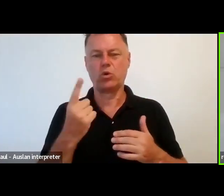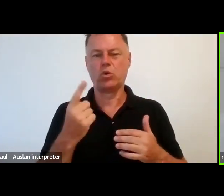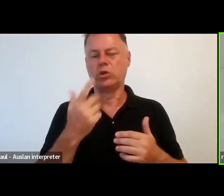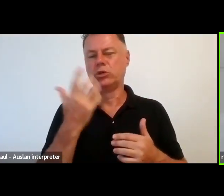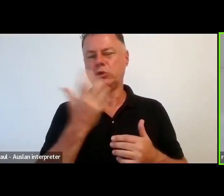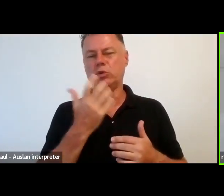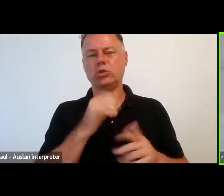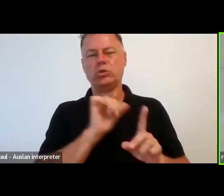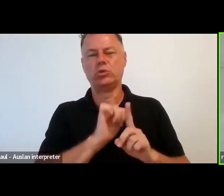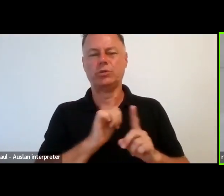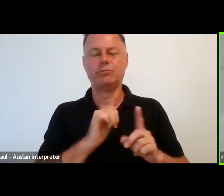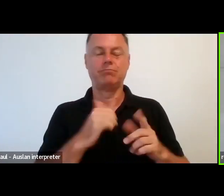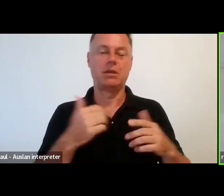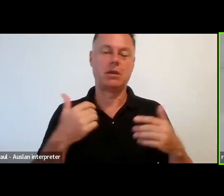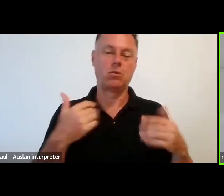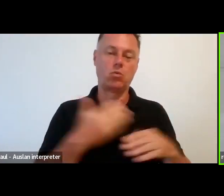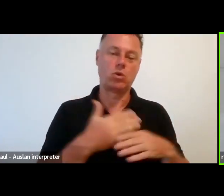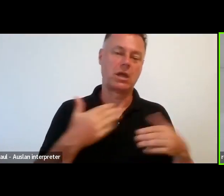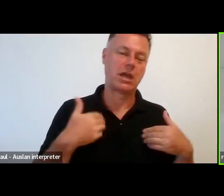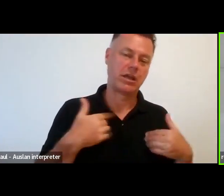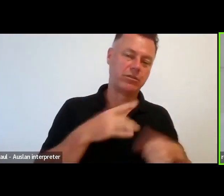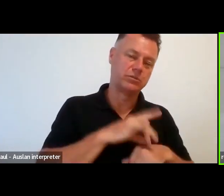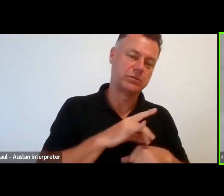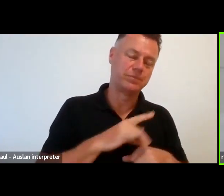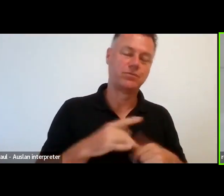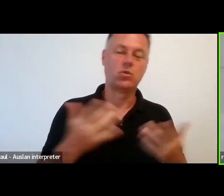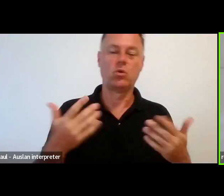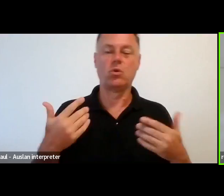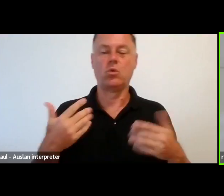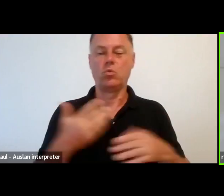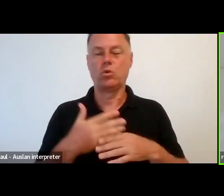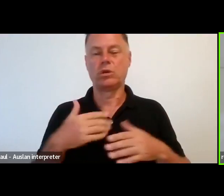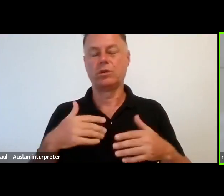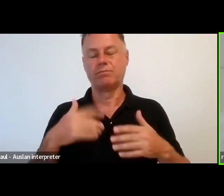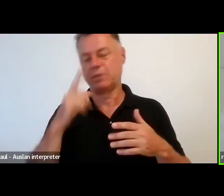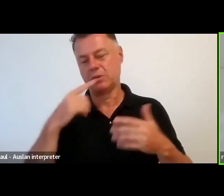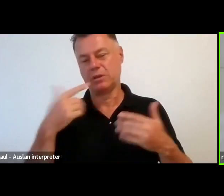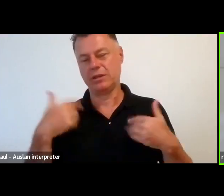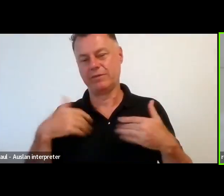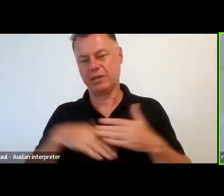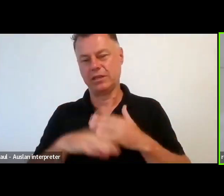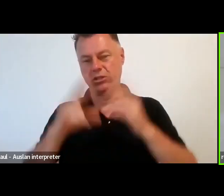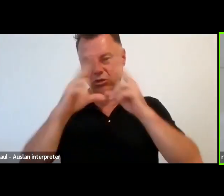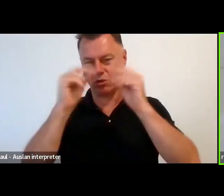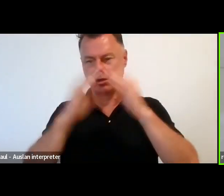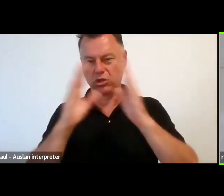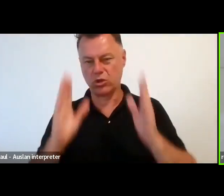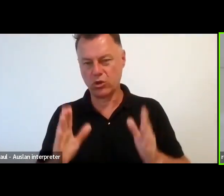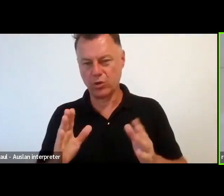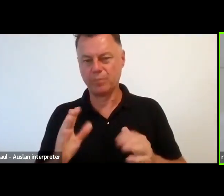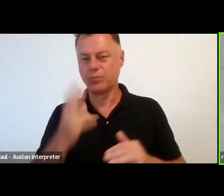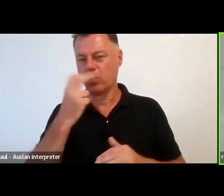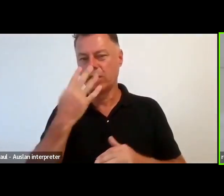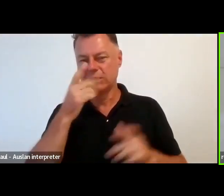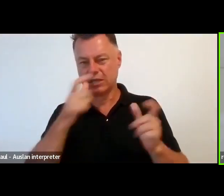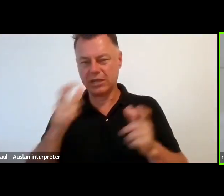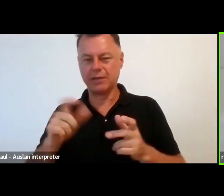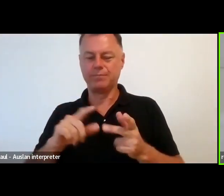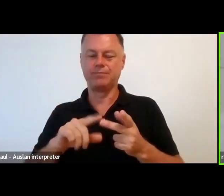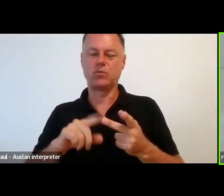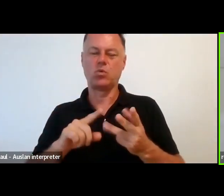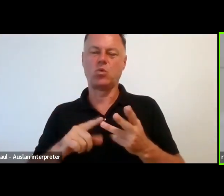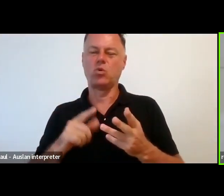settings, healthcare settings, and disability settings. And a number of workplaces also have a supply so that they can also look